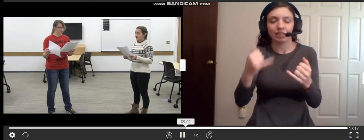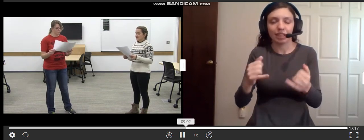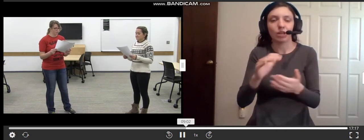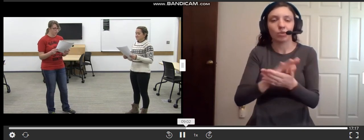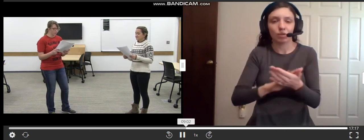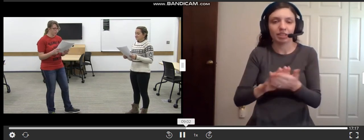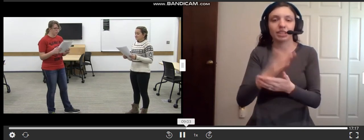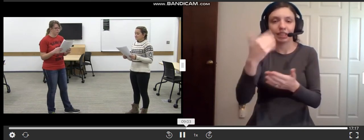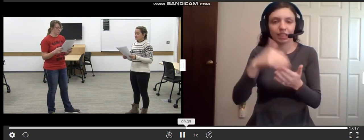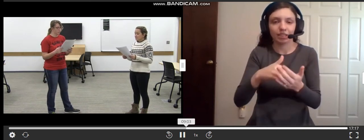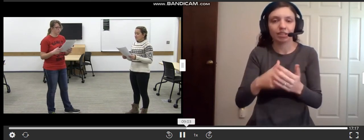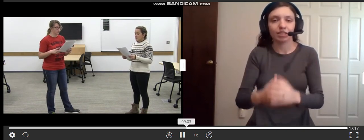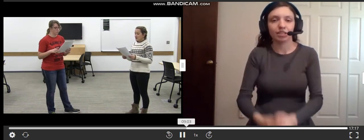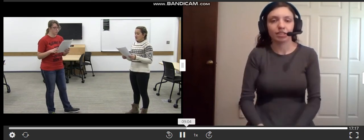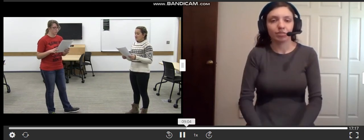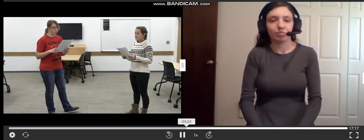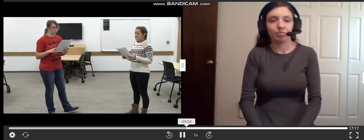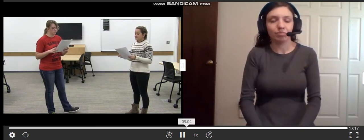Yeah. Okay.